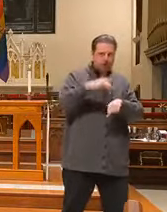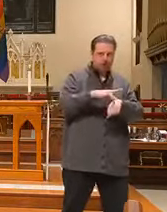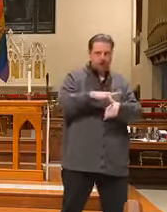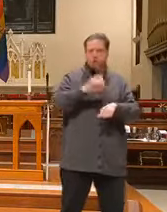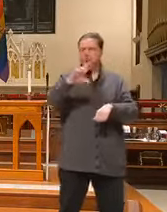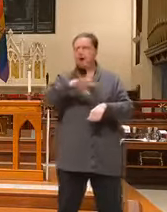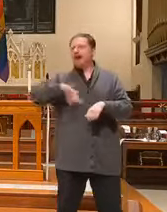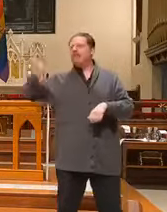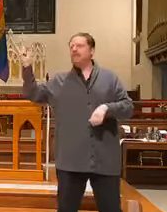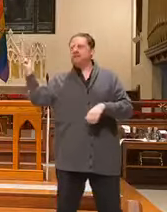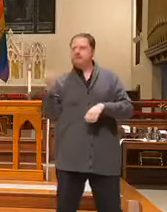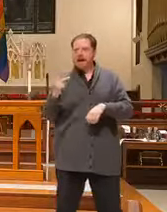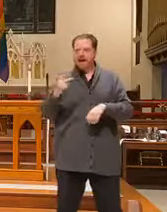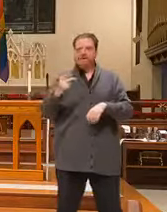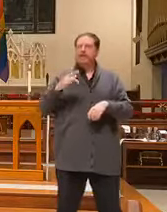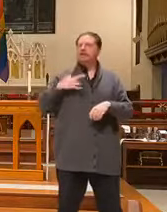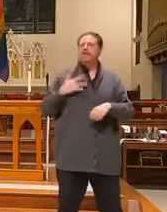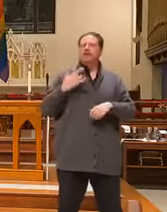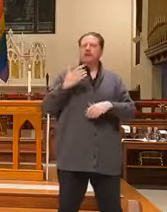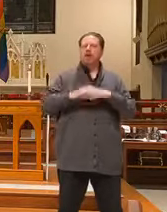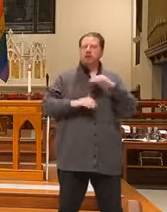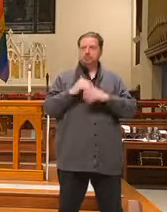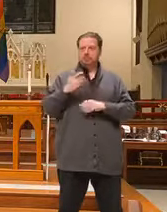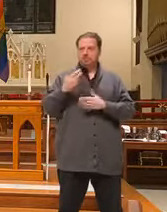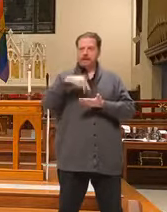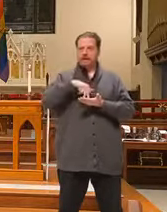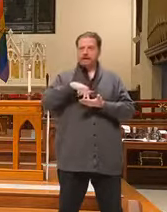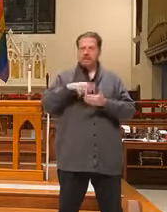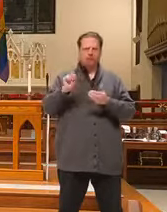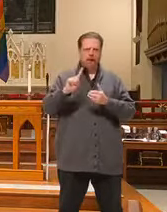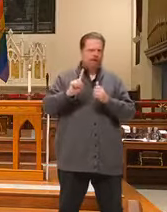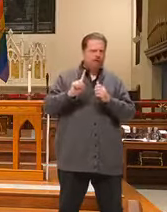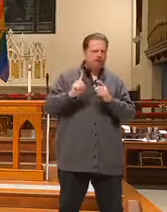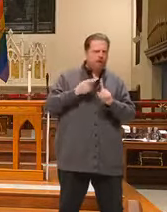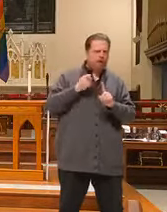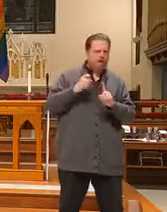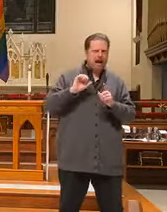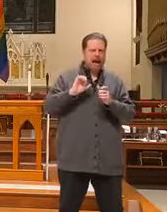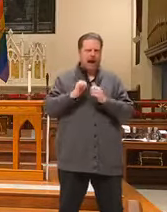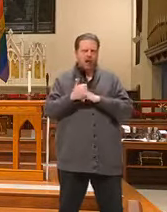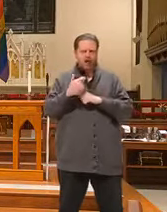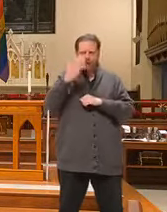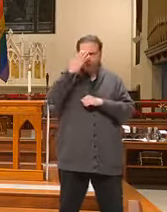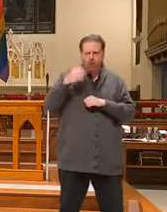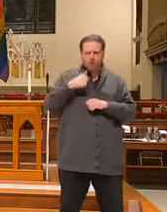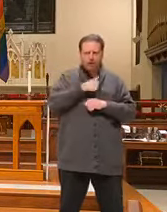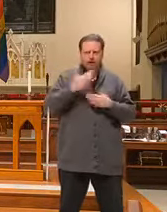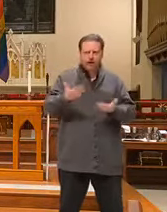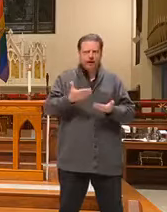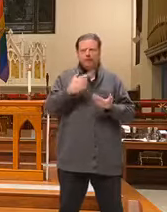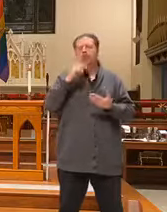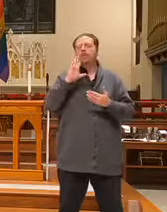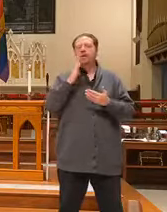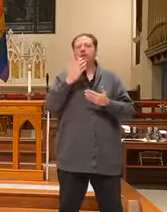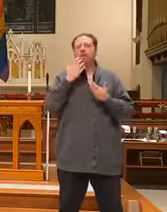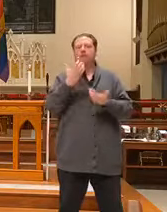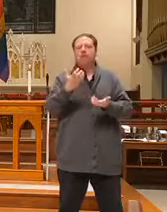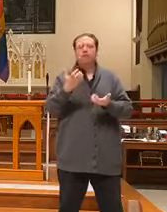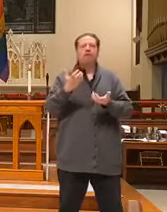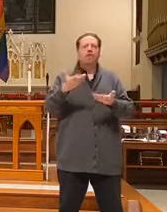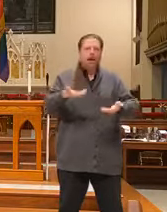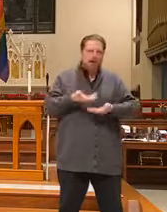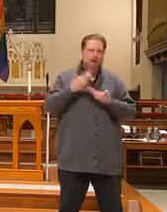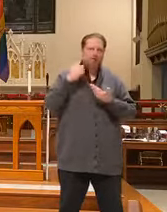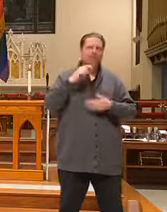comfortable standing up, giving us your first name, where you're from. If you're here for the first time, we'd love to hear how you heard about us, and we will give you a warm